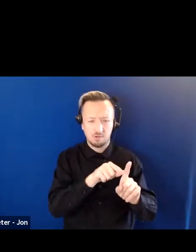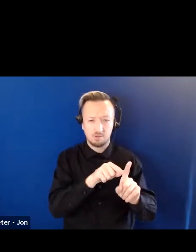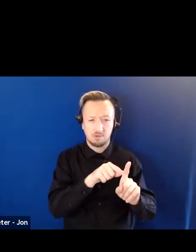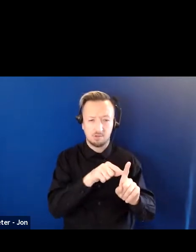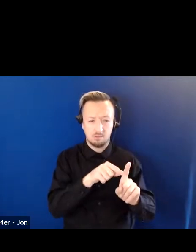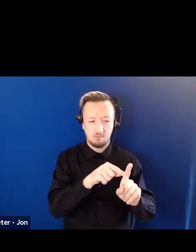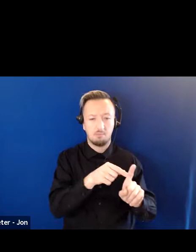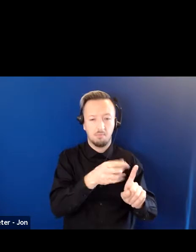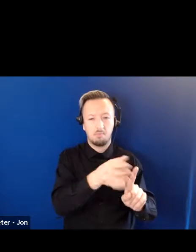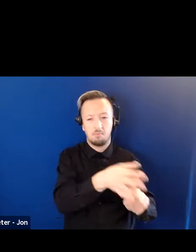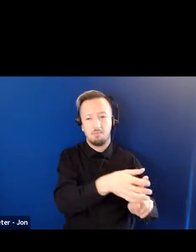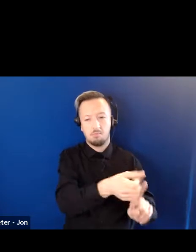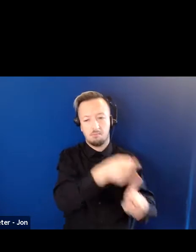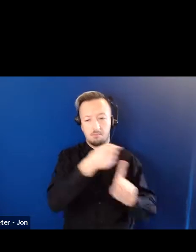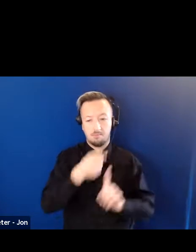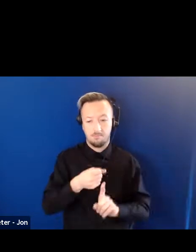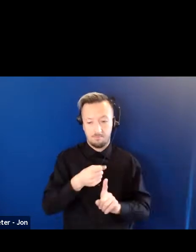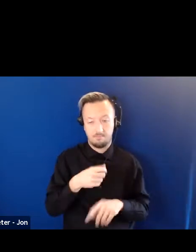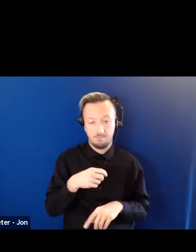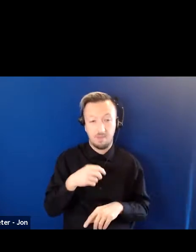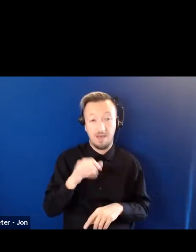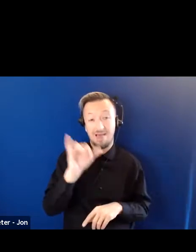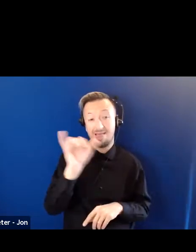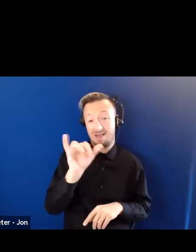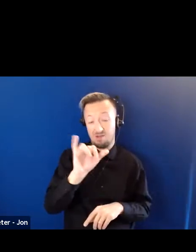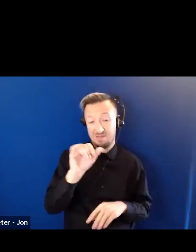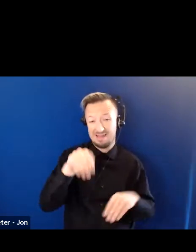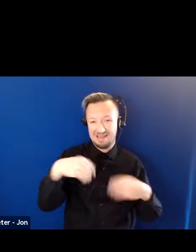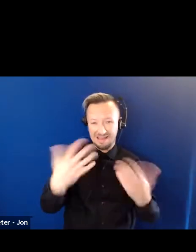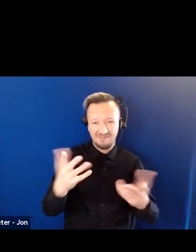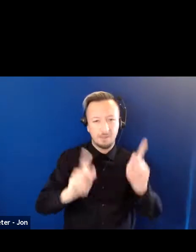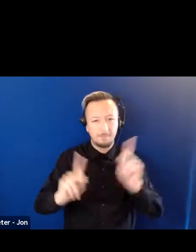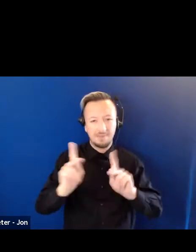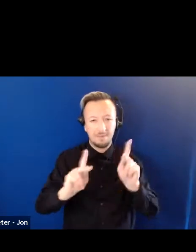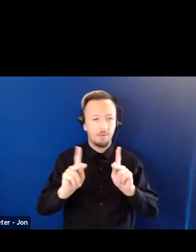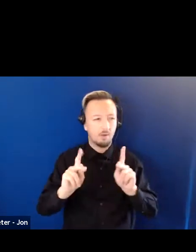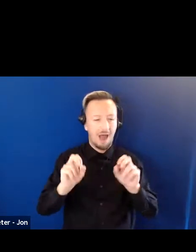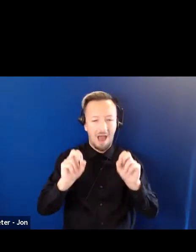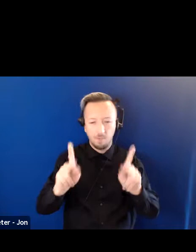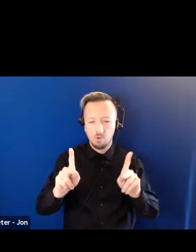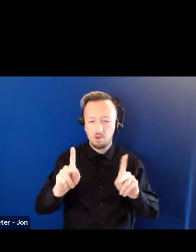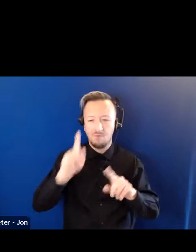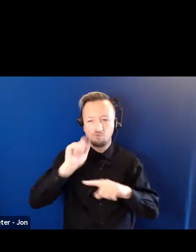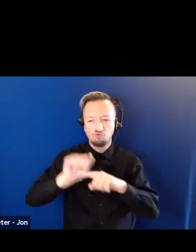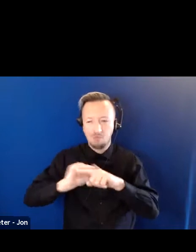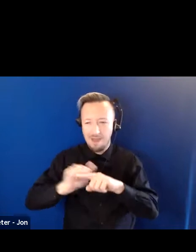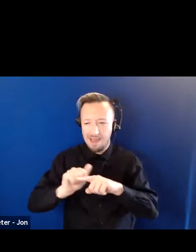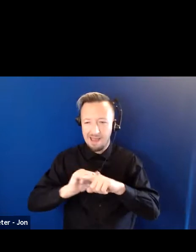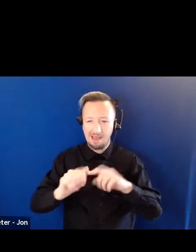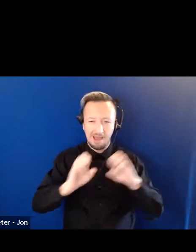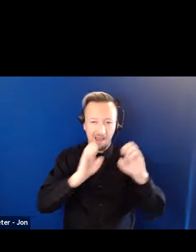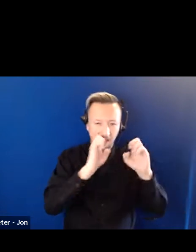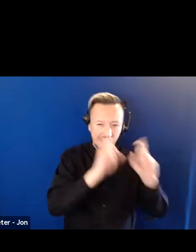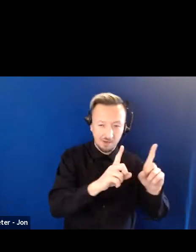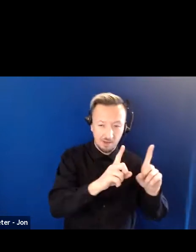And also that provides the opportunity for people to train and to educate and to be